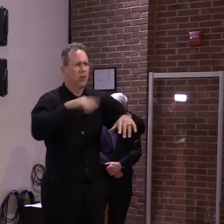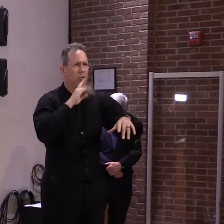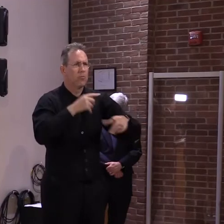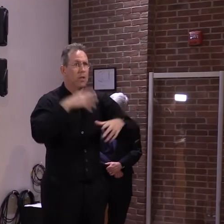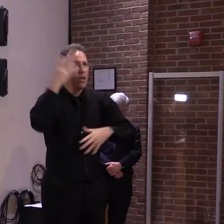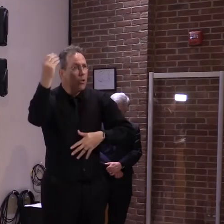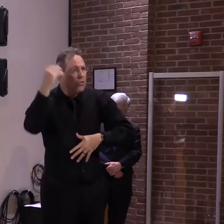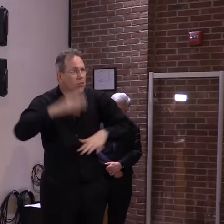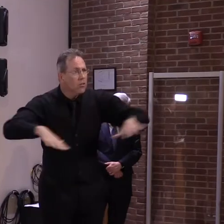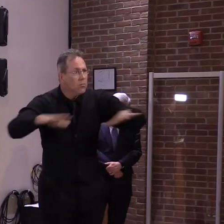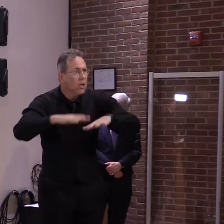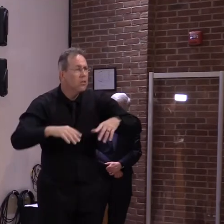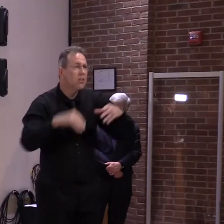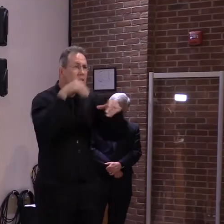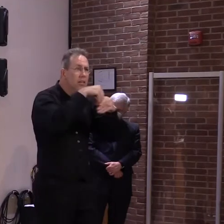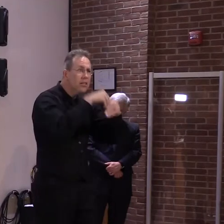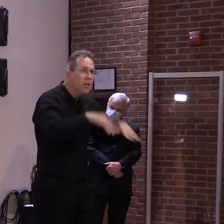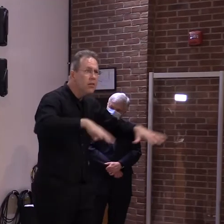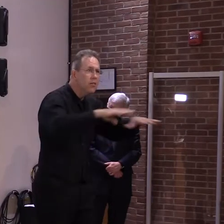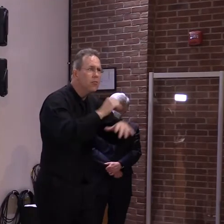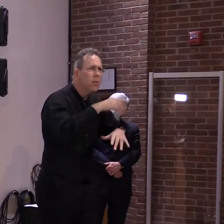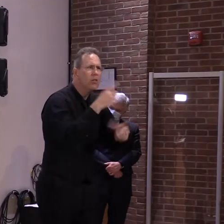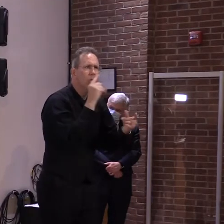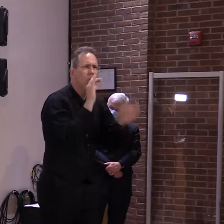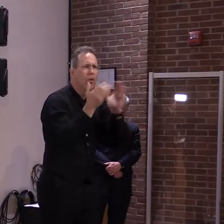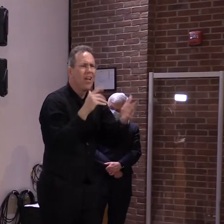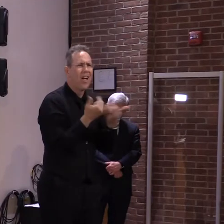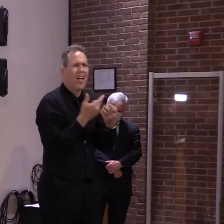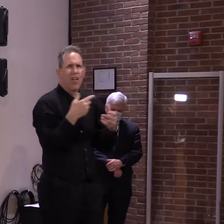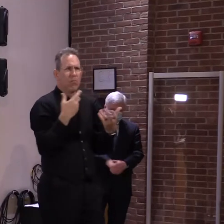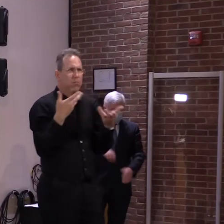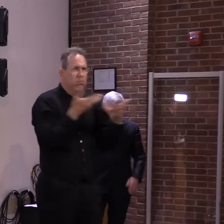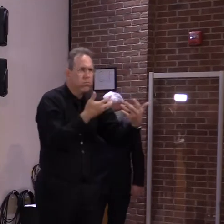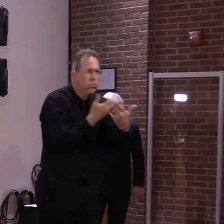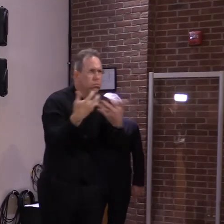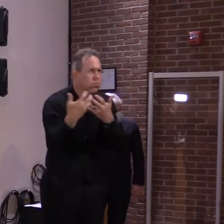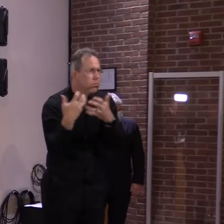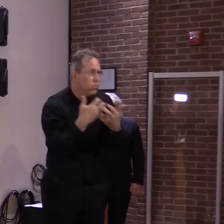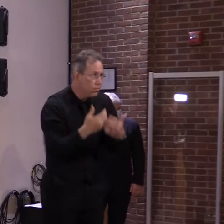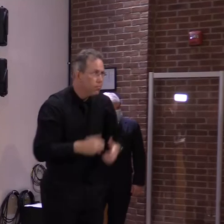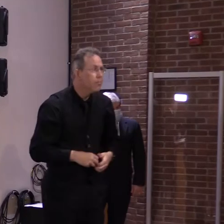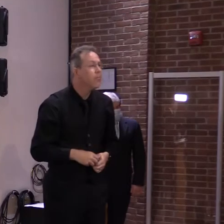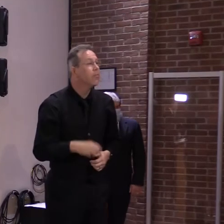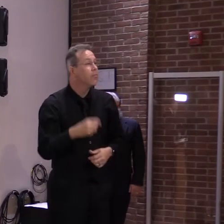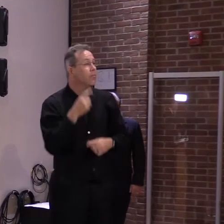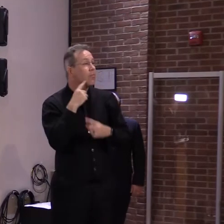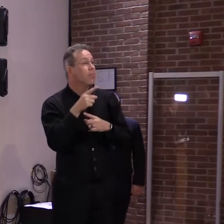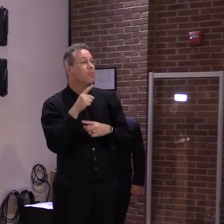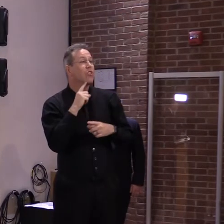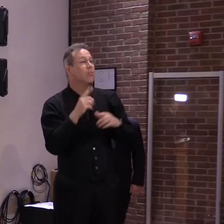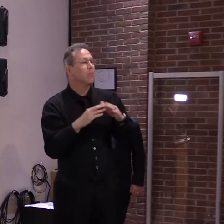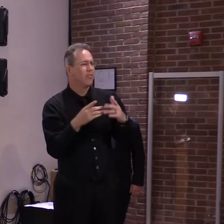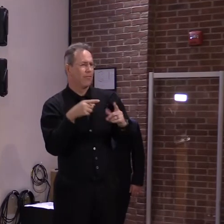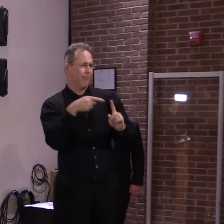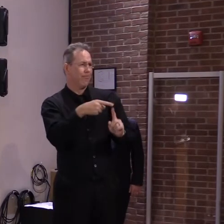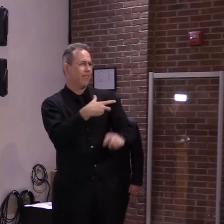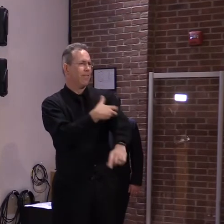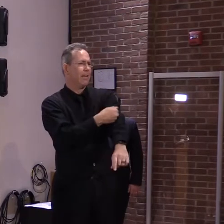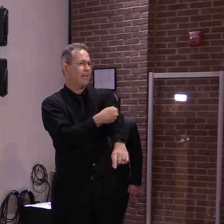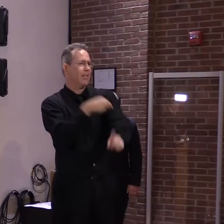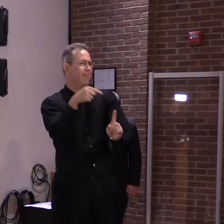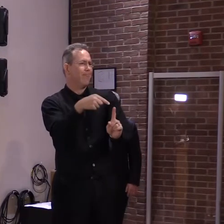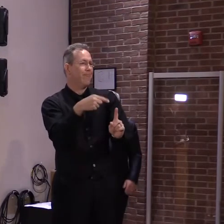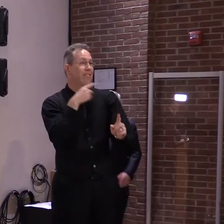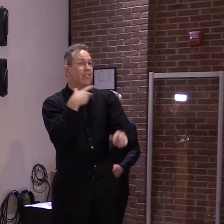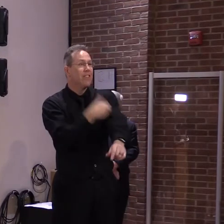gateway to more independence and mobility, just being vaccinated. So I might ask Secretary Curley or Commissioner Sherling